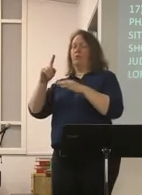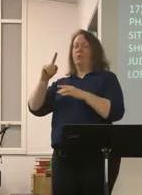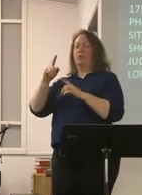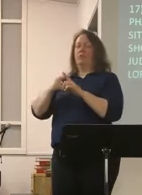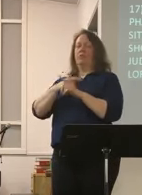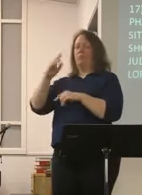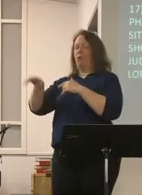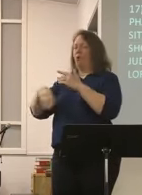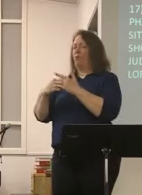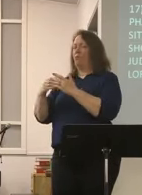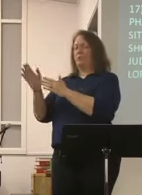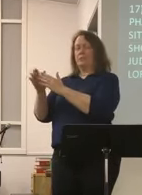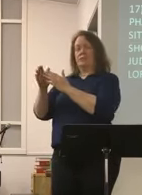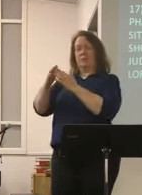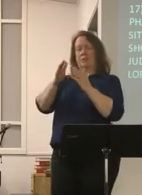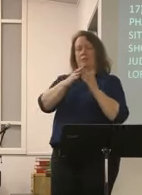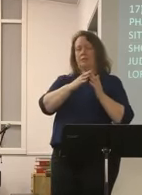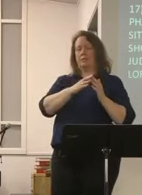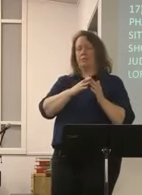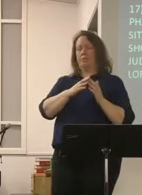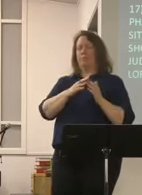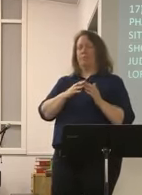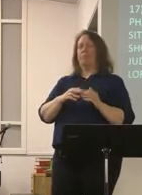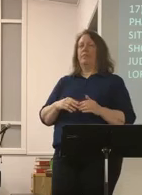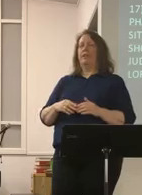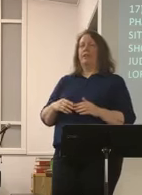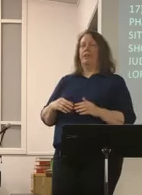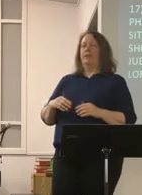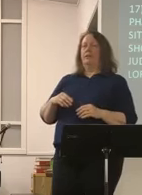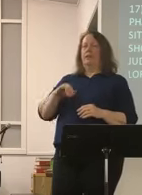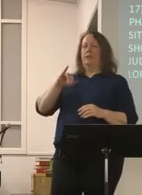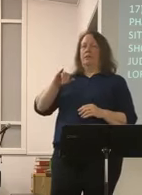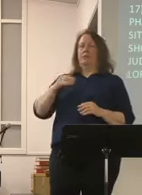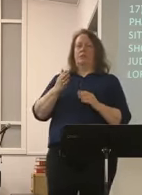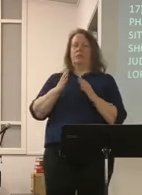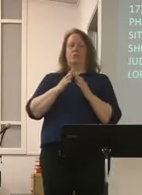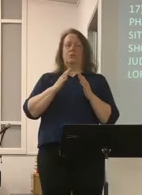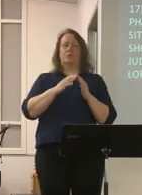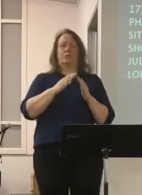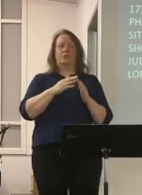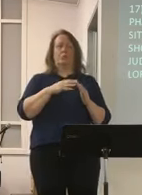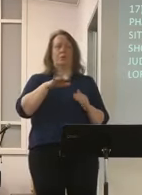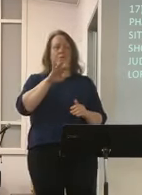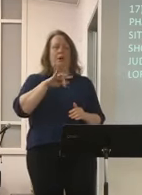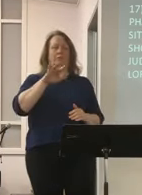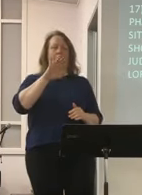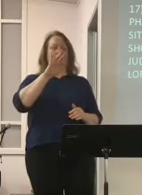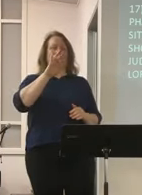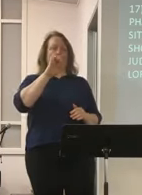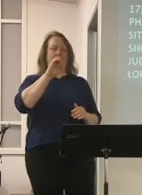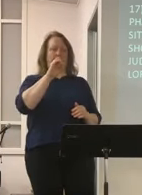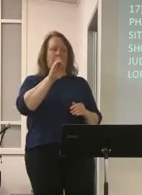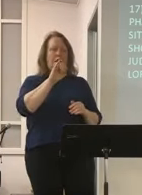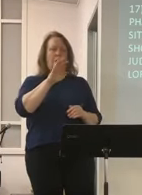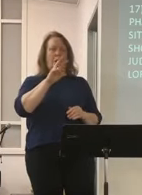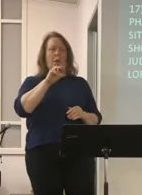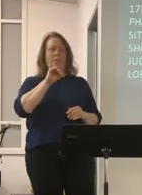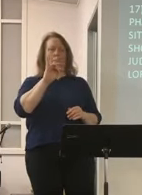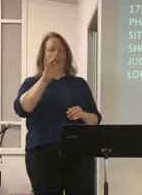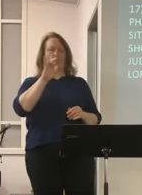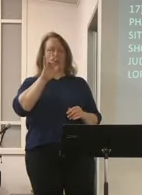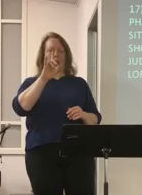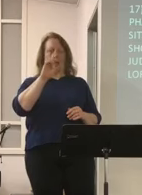and Judea, as well as from Jerusalem. Now, Jerusalem would have been 70 miles away from Capernaum. And so